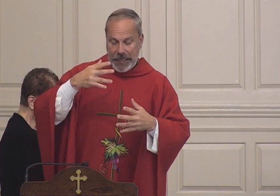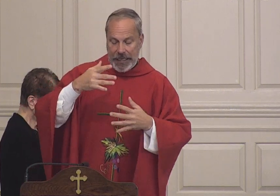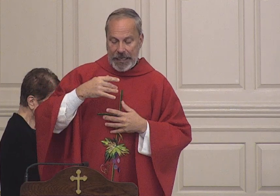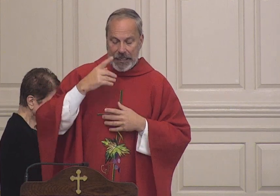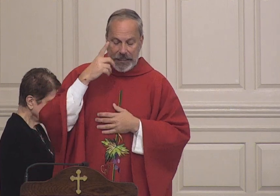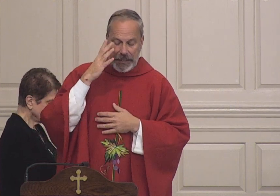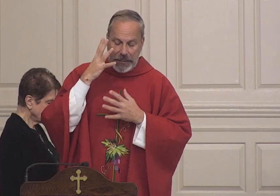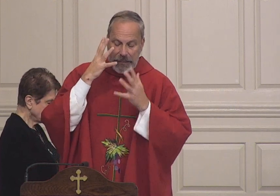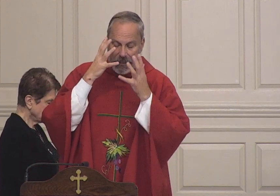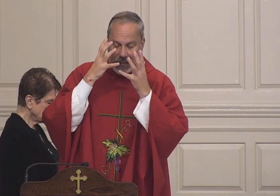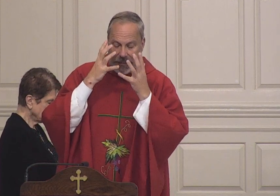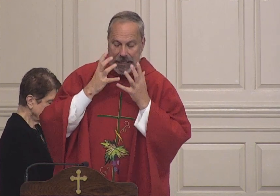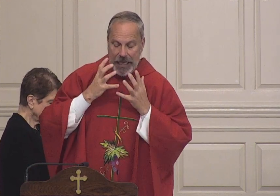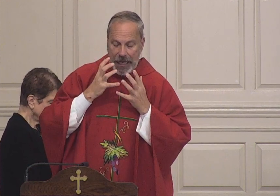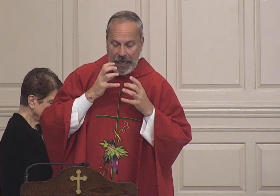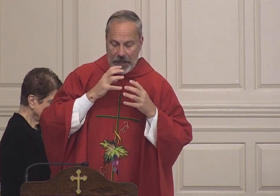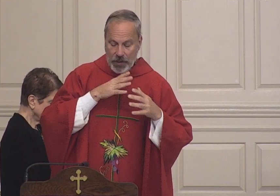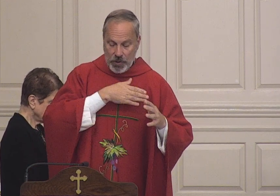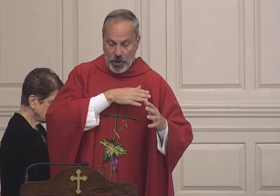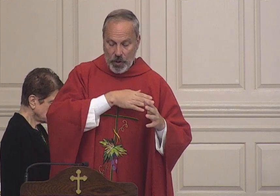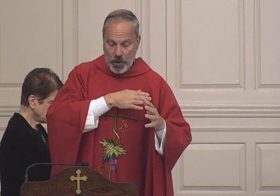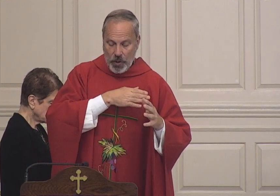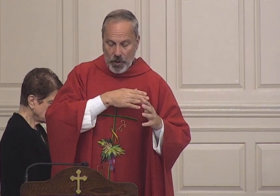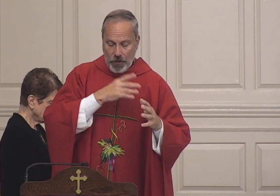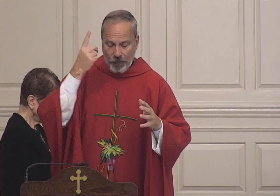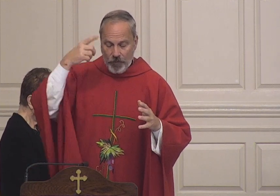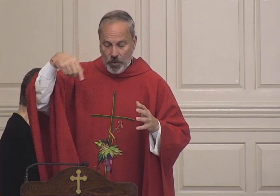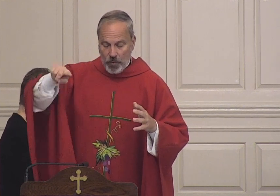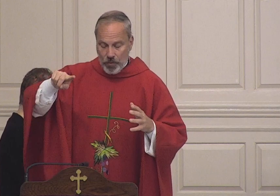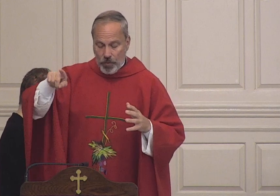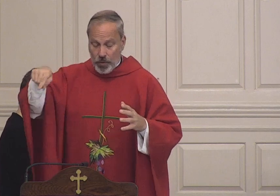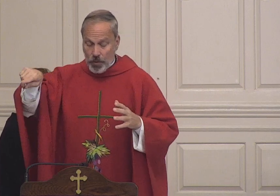We sang a dirge, but you did not weep.